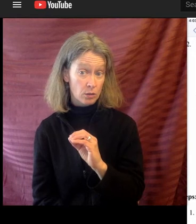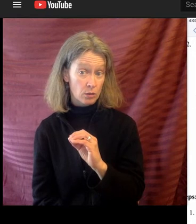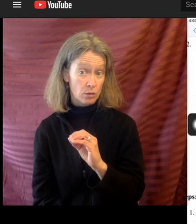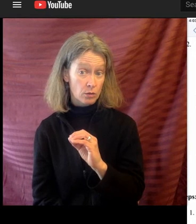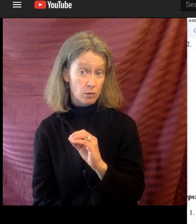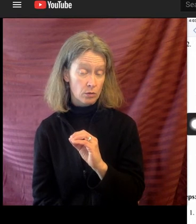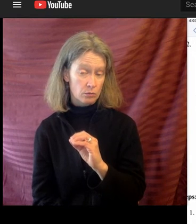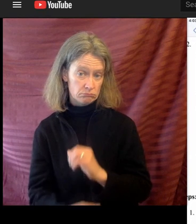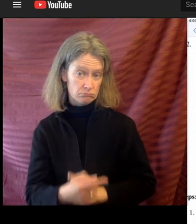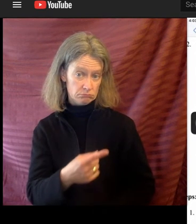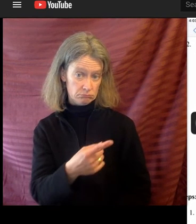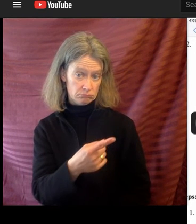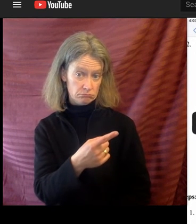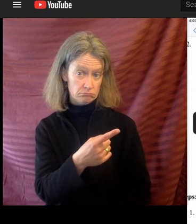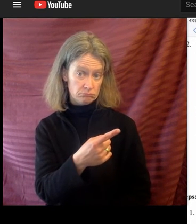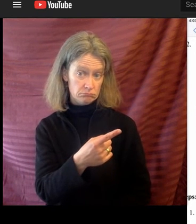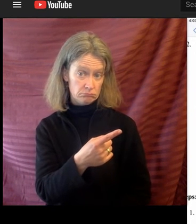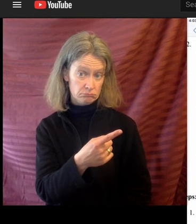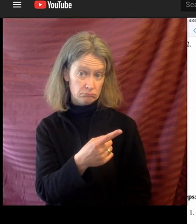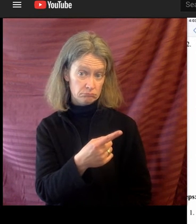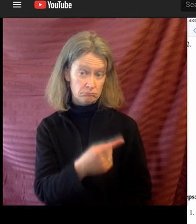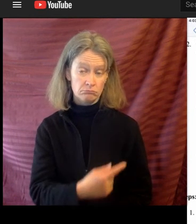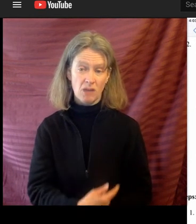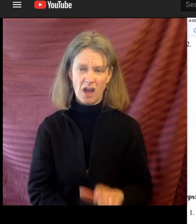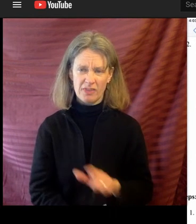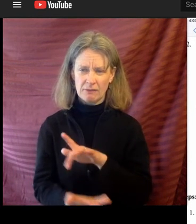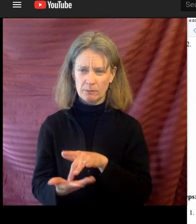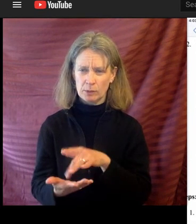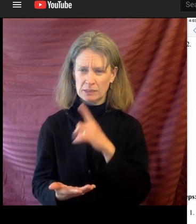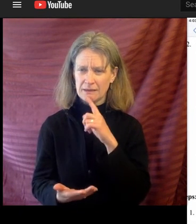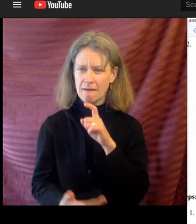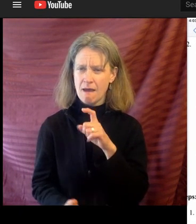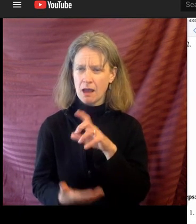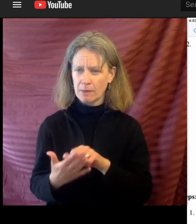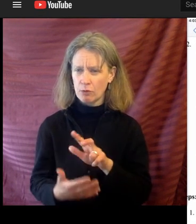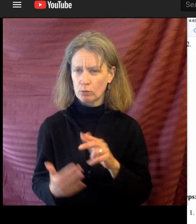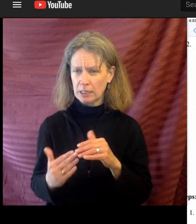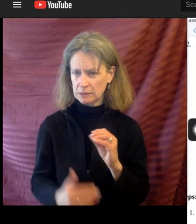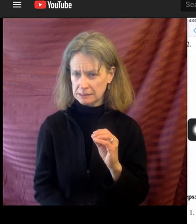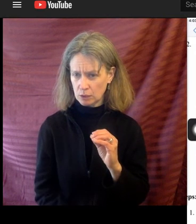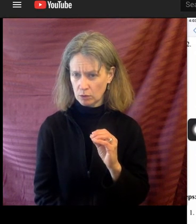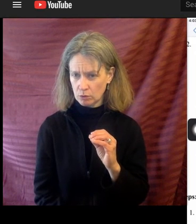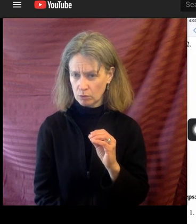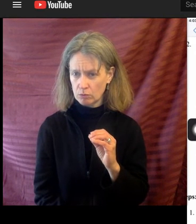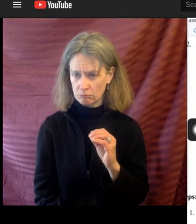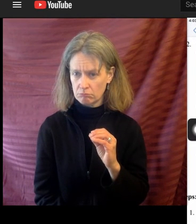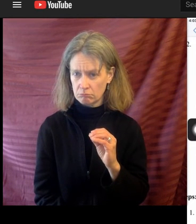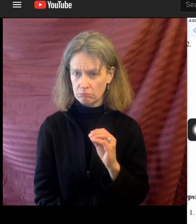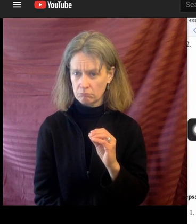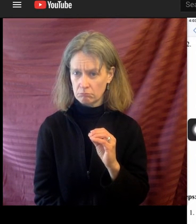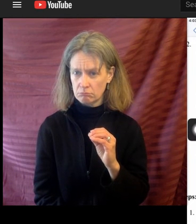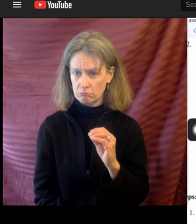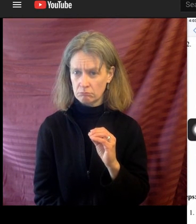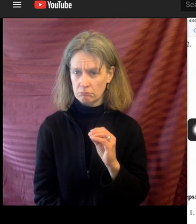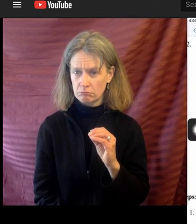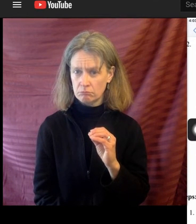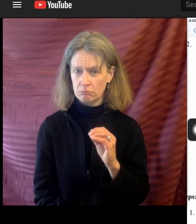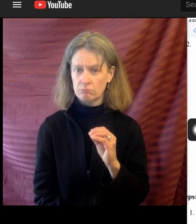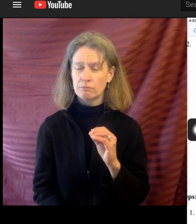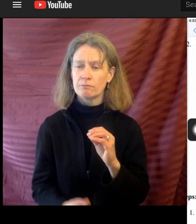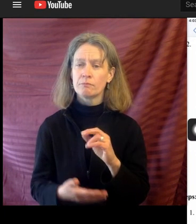So on the left middle, we said x minus 3 equals 0. That would mean